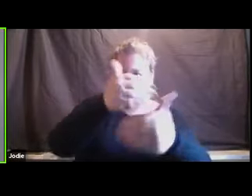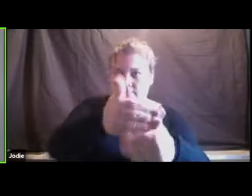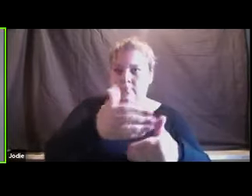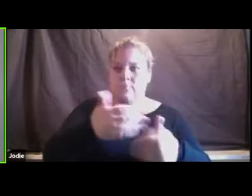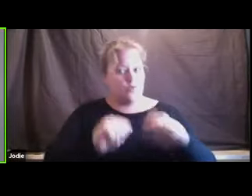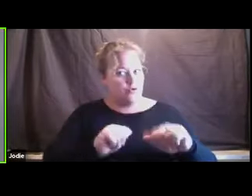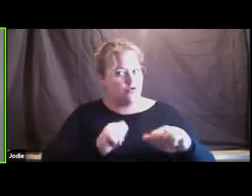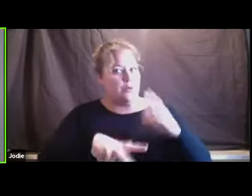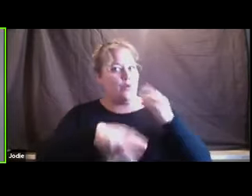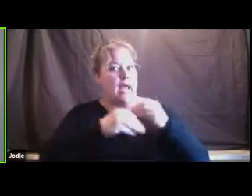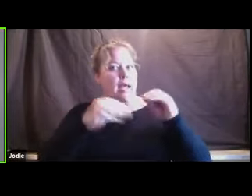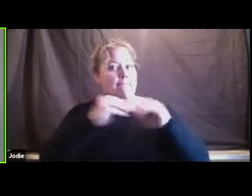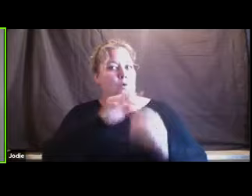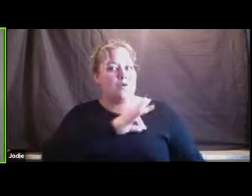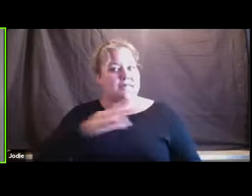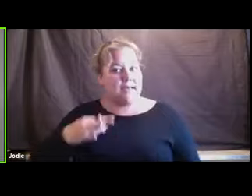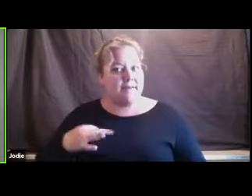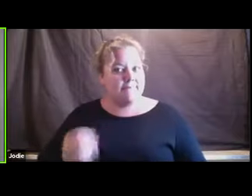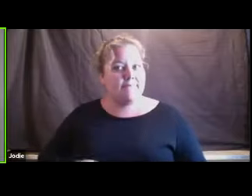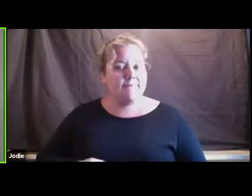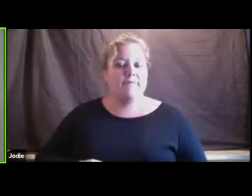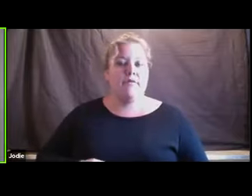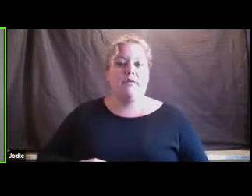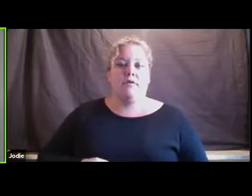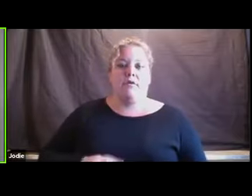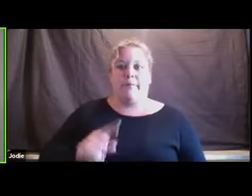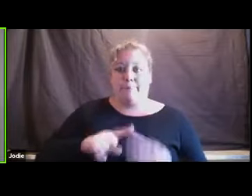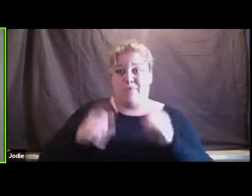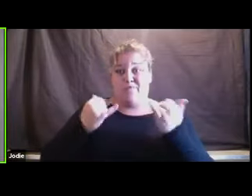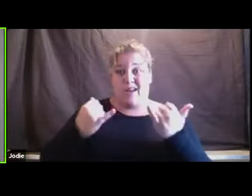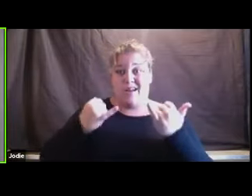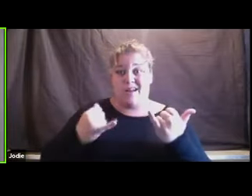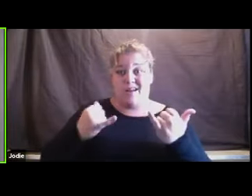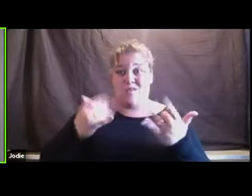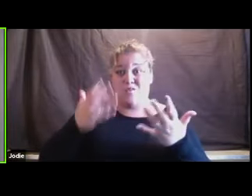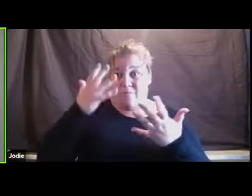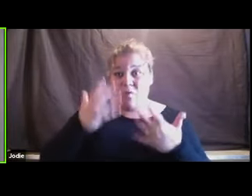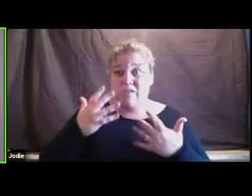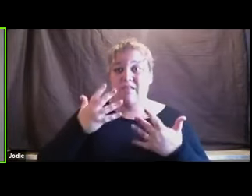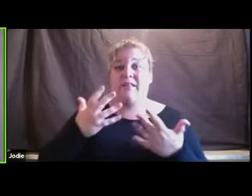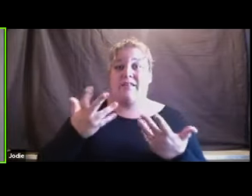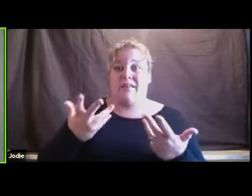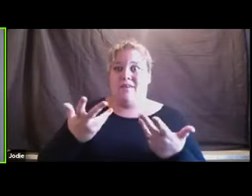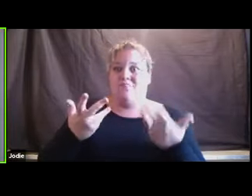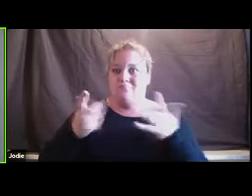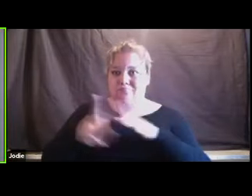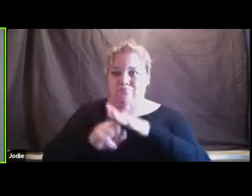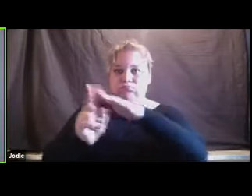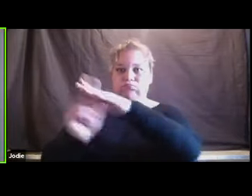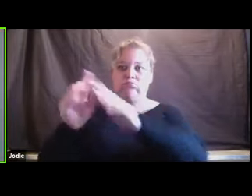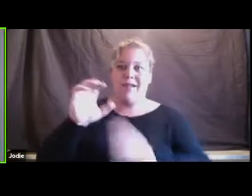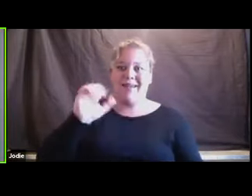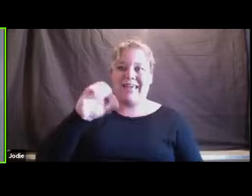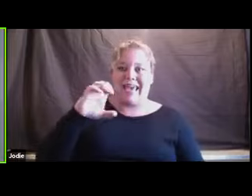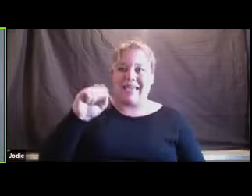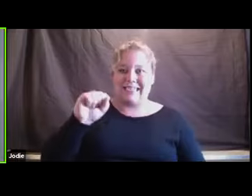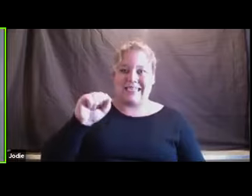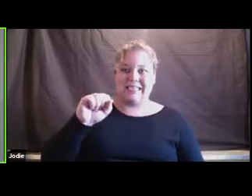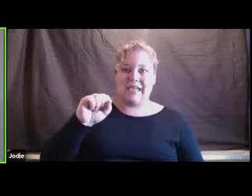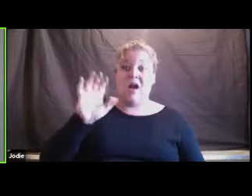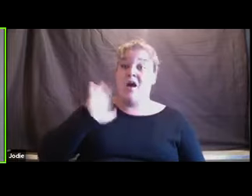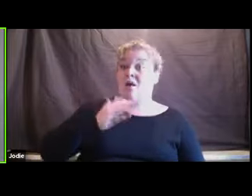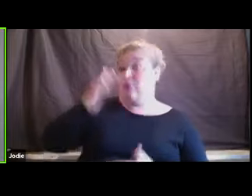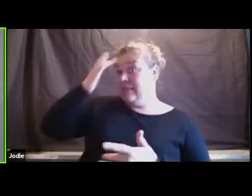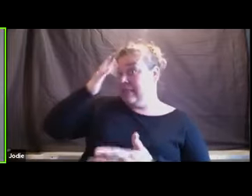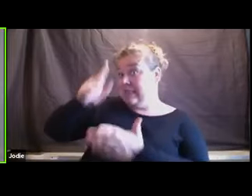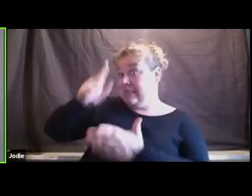staff. Unfortunately, we're in this spot right now where, with all the cases we have, our disease investigators,